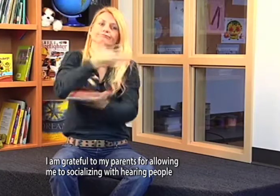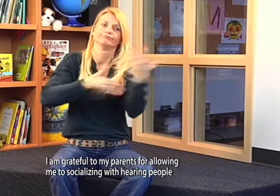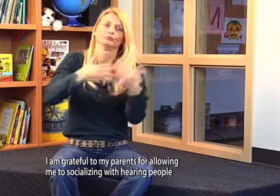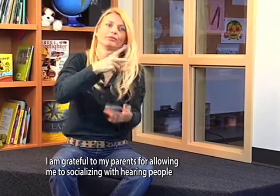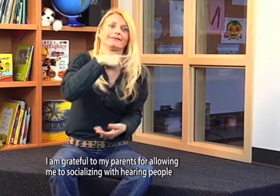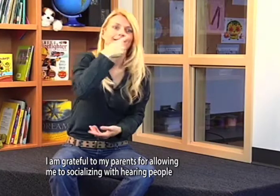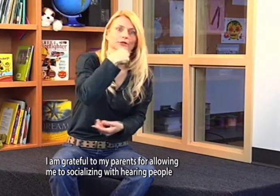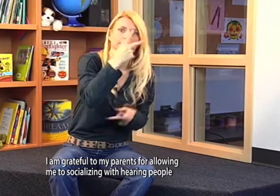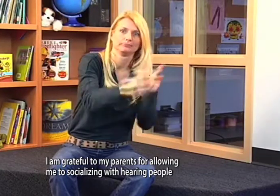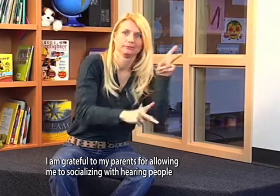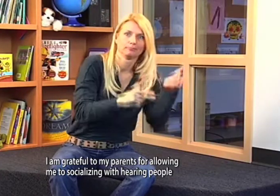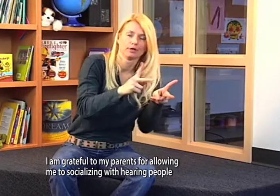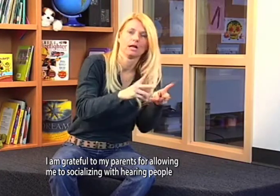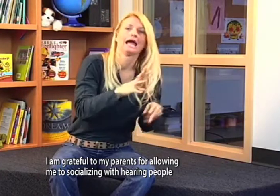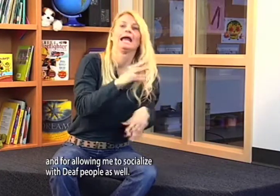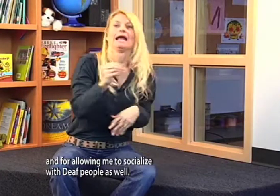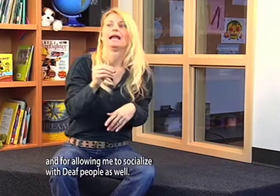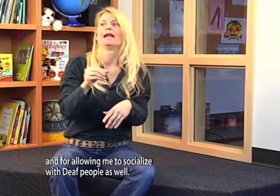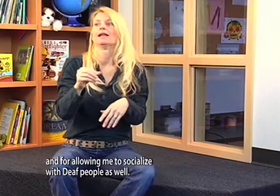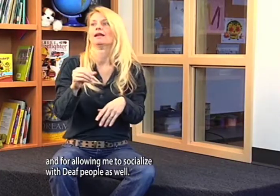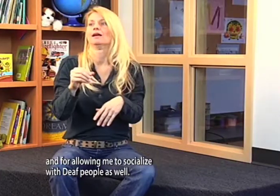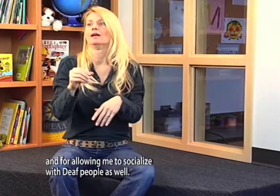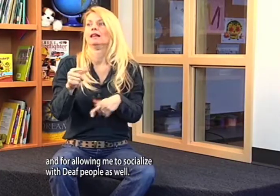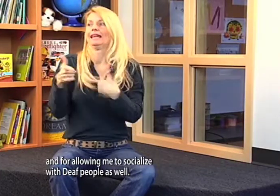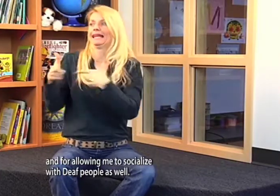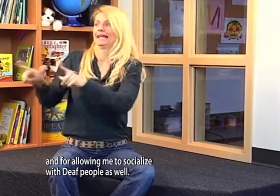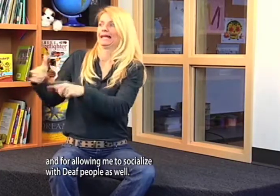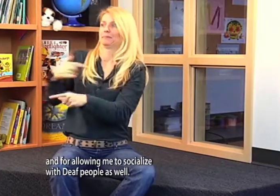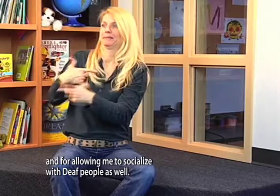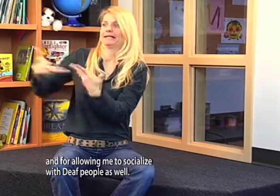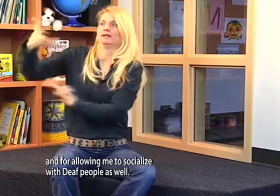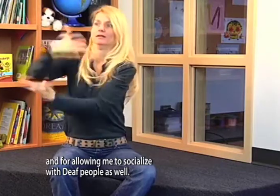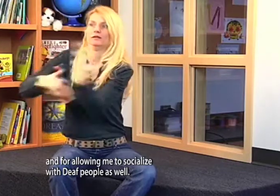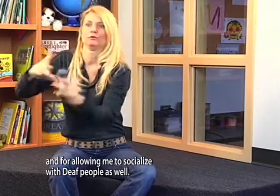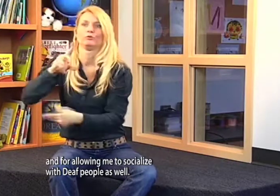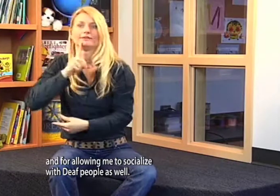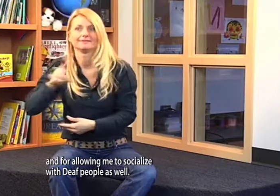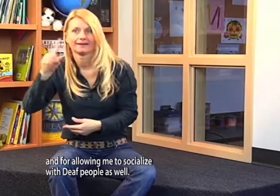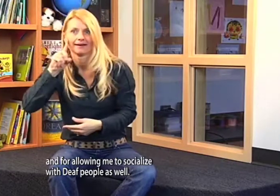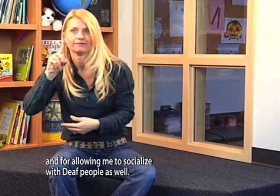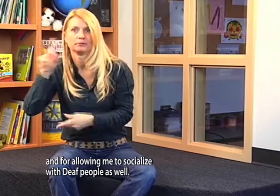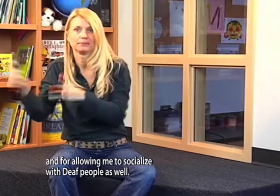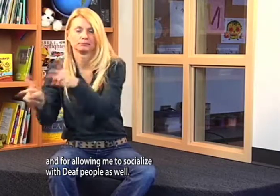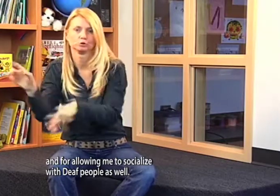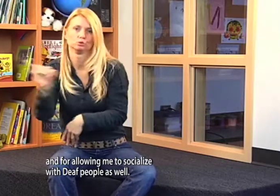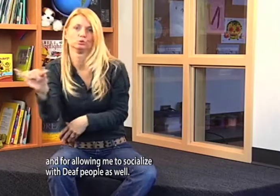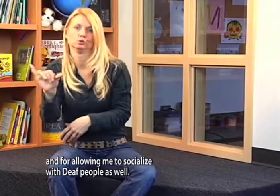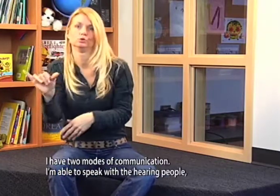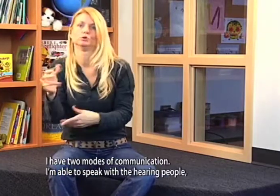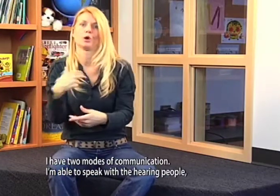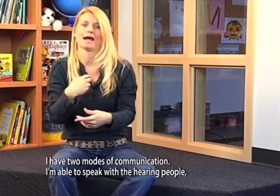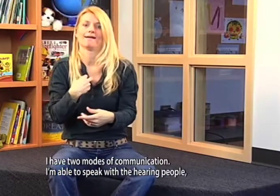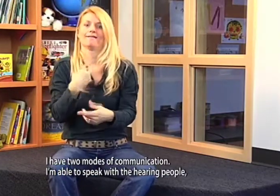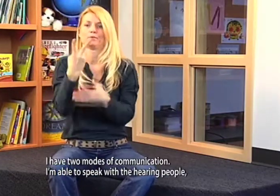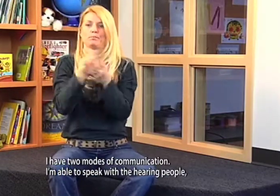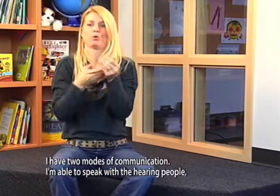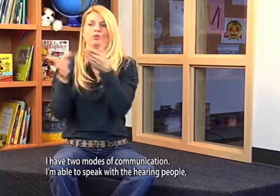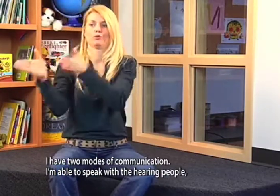to socialize with hearing people and for allowing me to socialize with deaf people as well. I have two modes